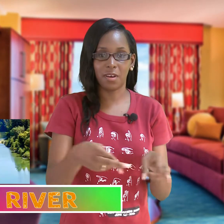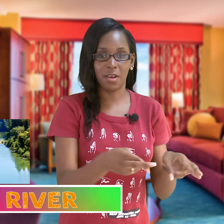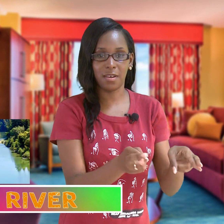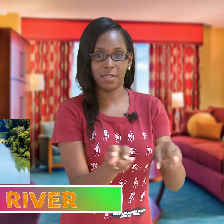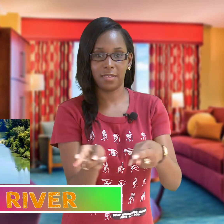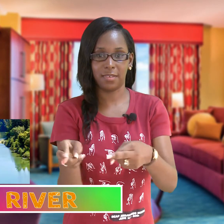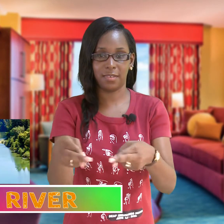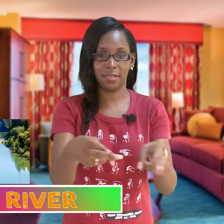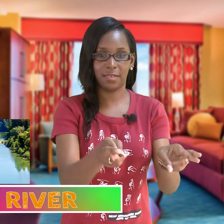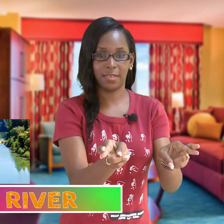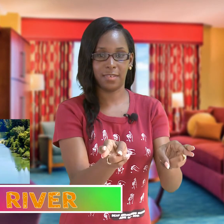river,